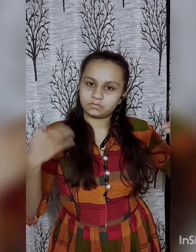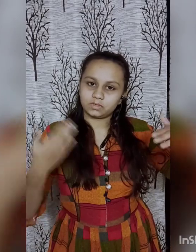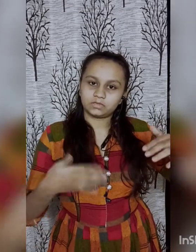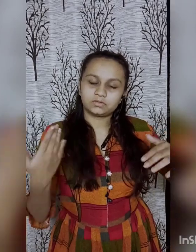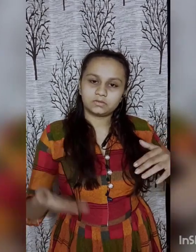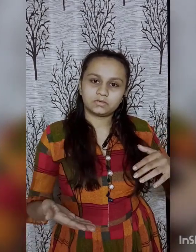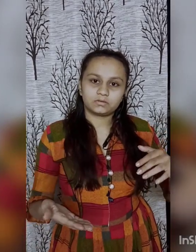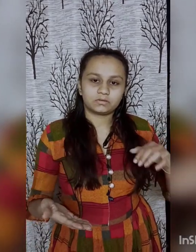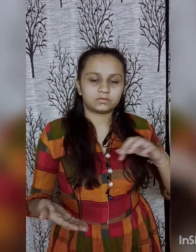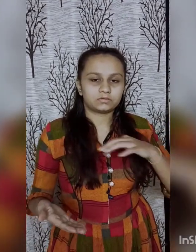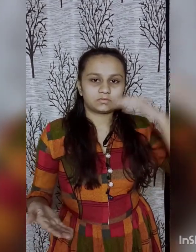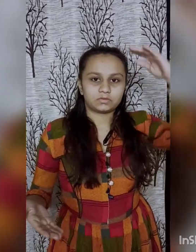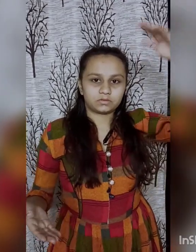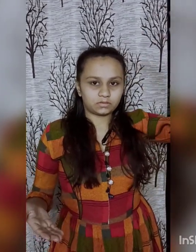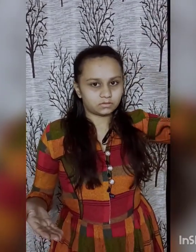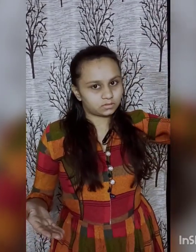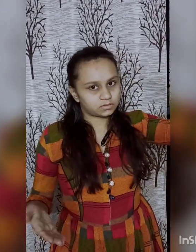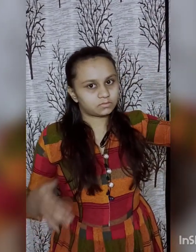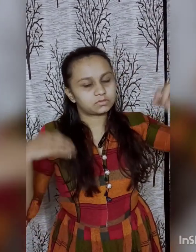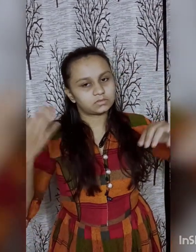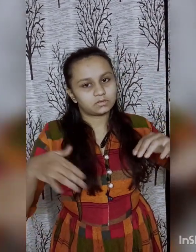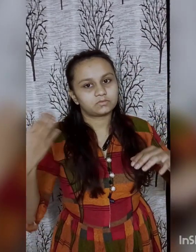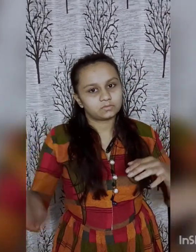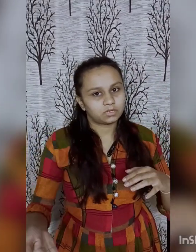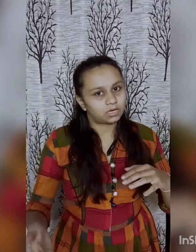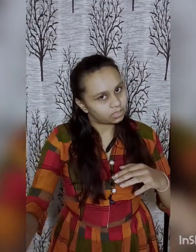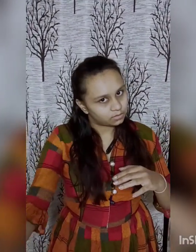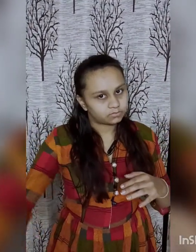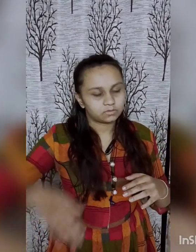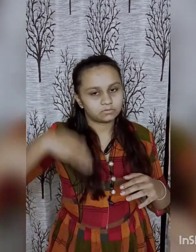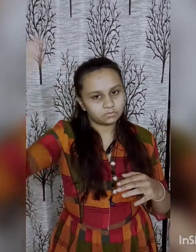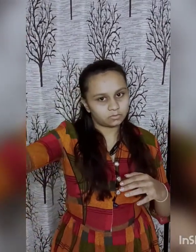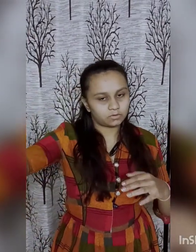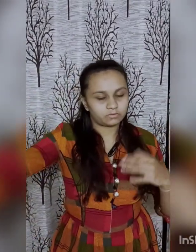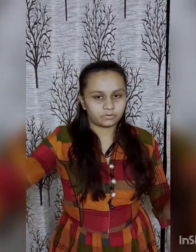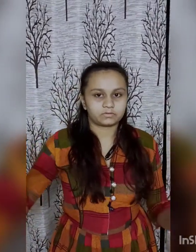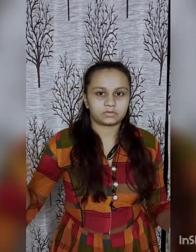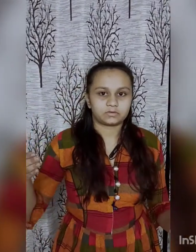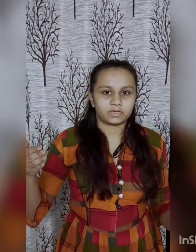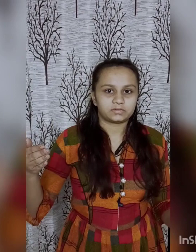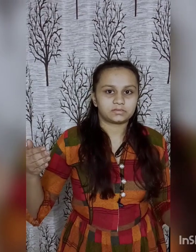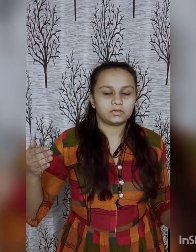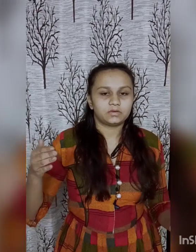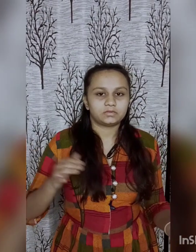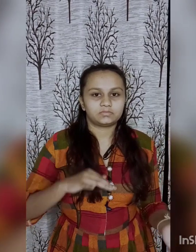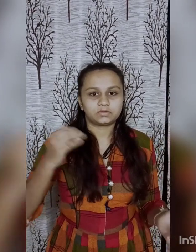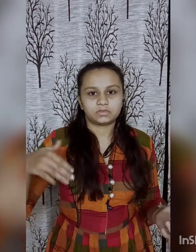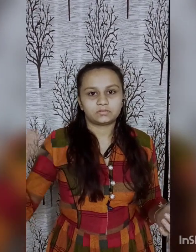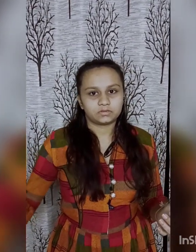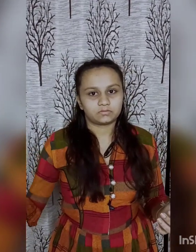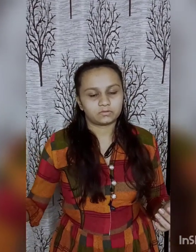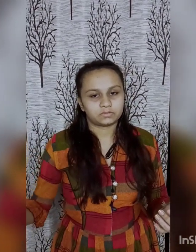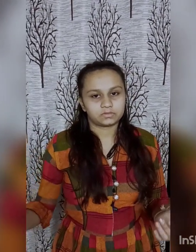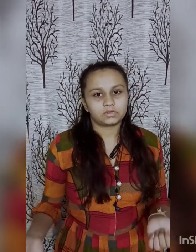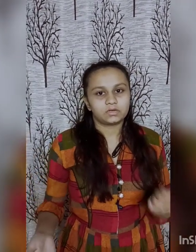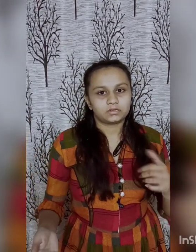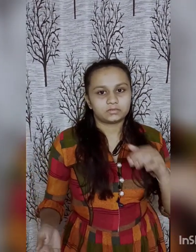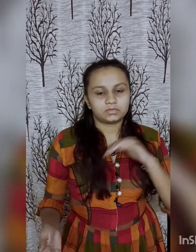too will raise their lending rates because they have to pay higher rate to borrow from central bank. Besides, other interest rates in